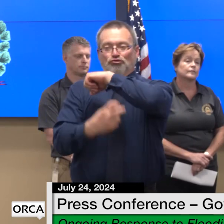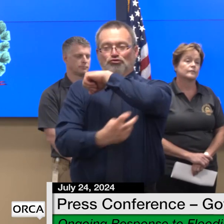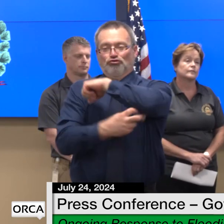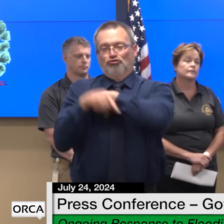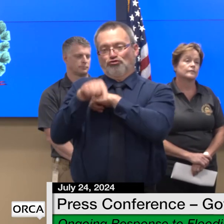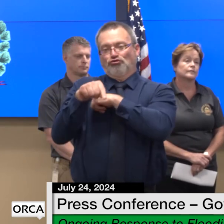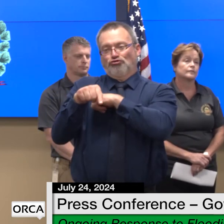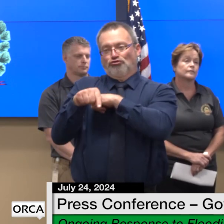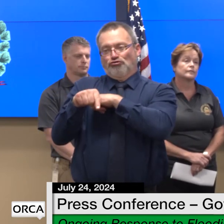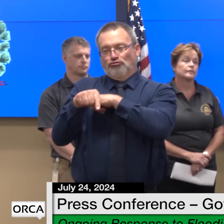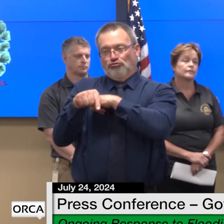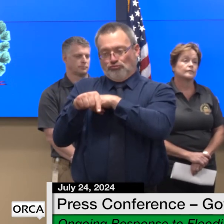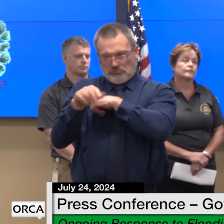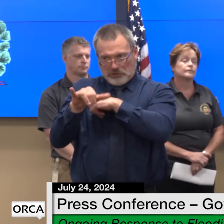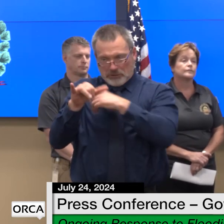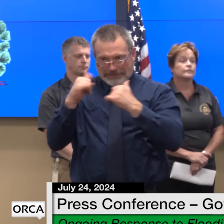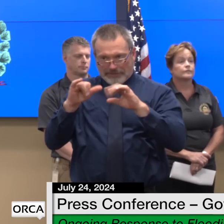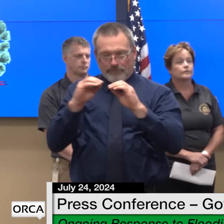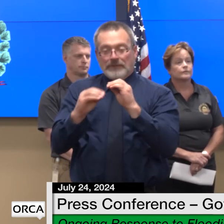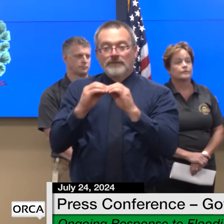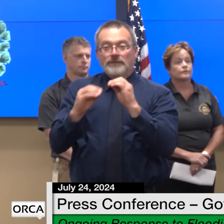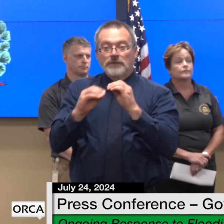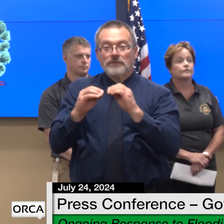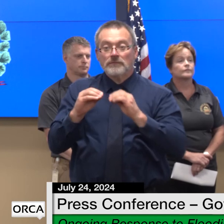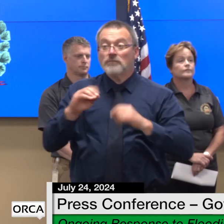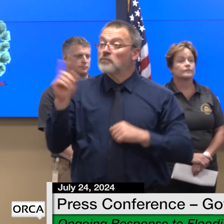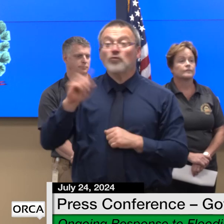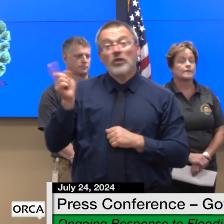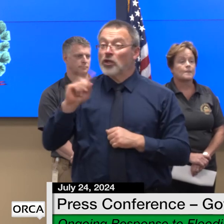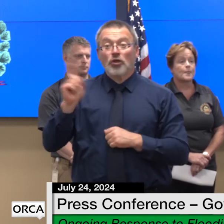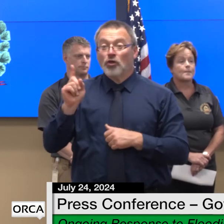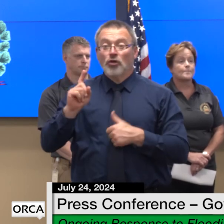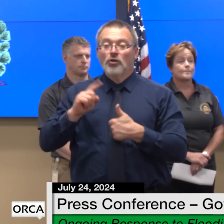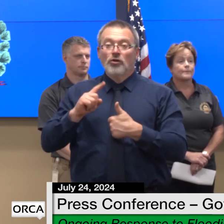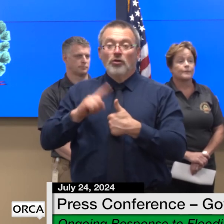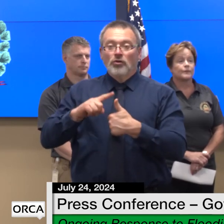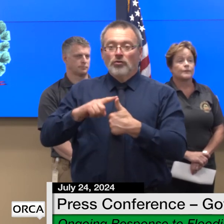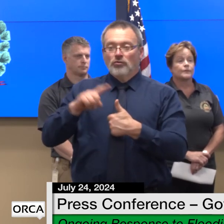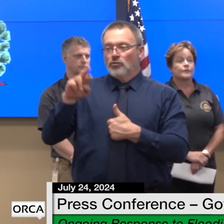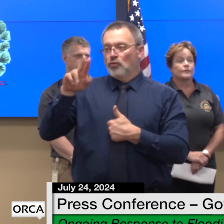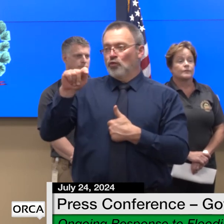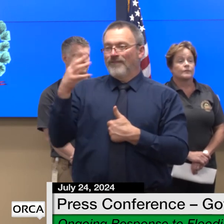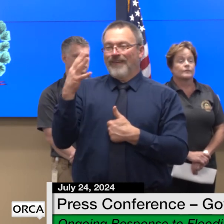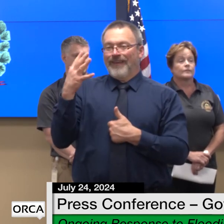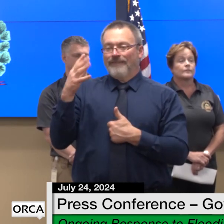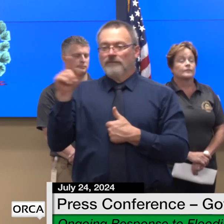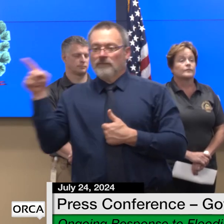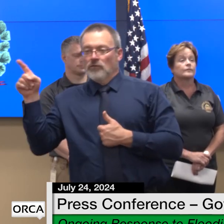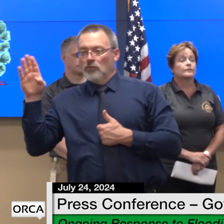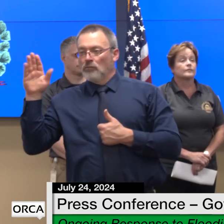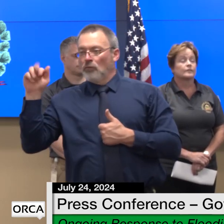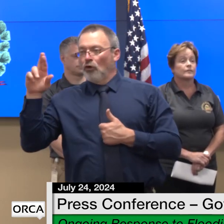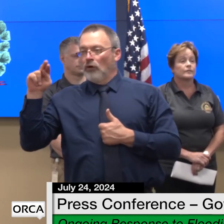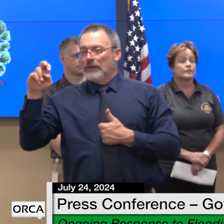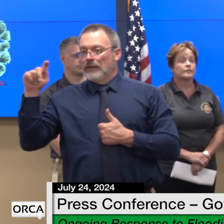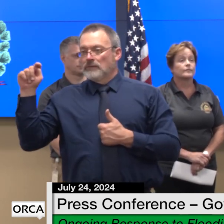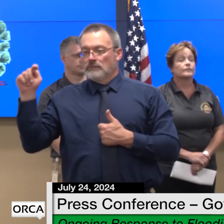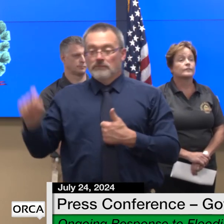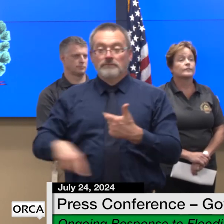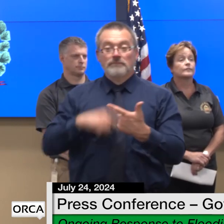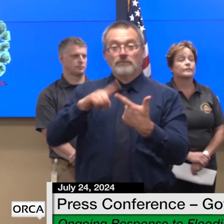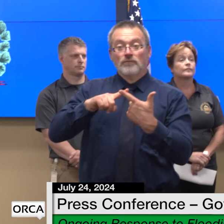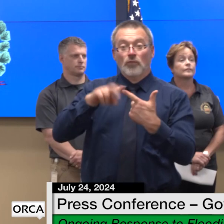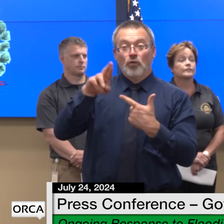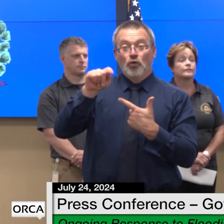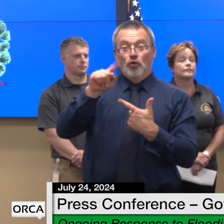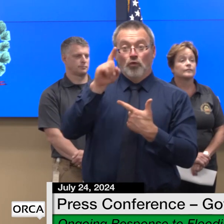well. Those roads and bridges are Route 5 in Barnet, Route 100